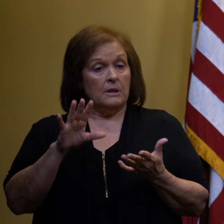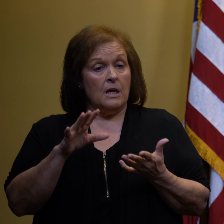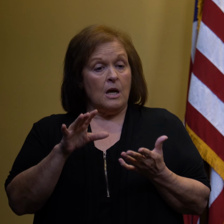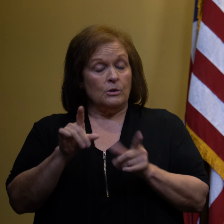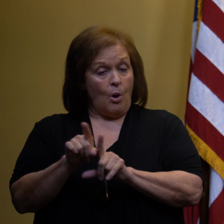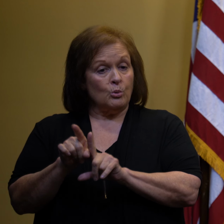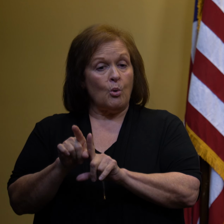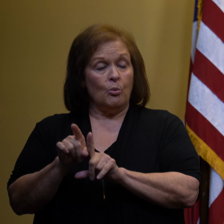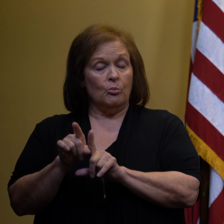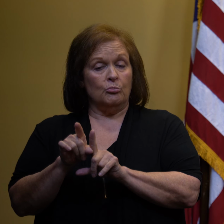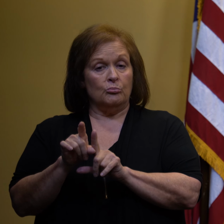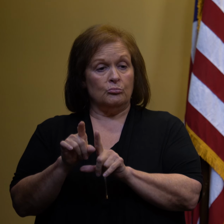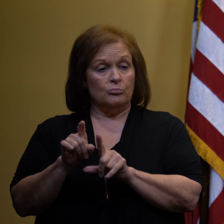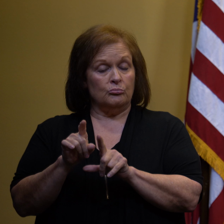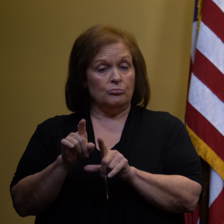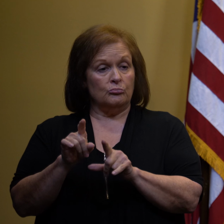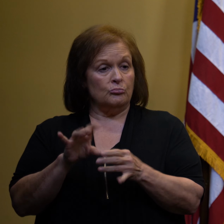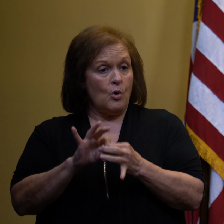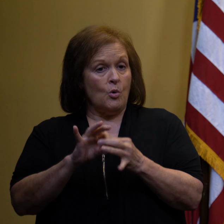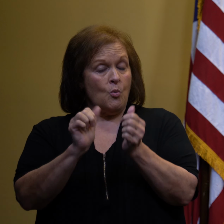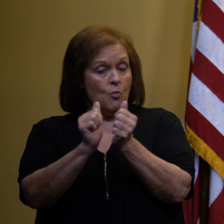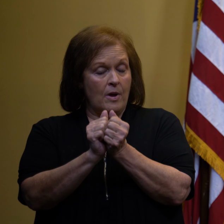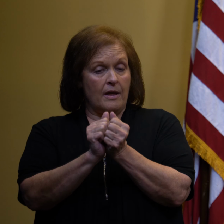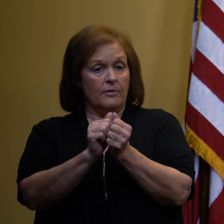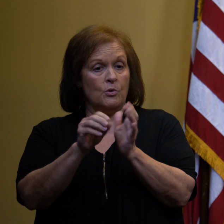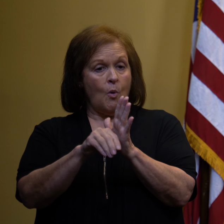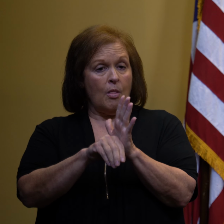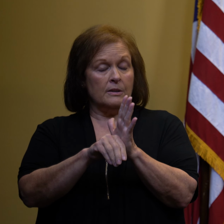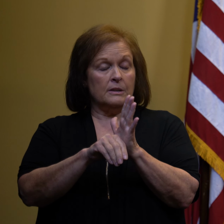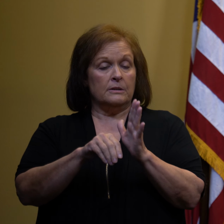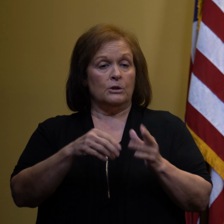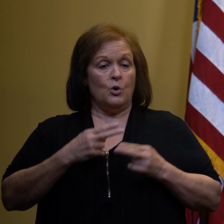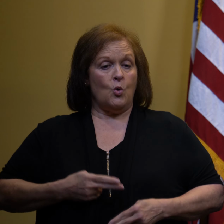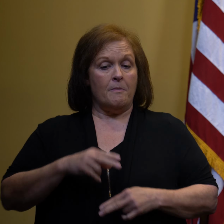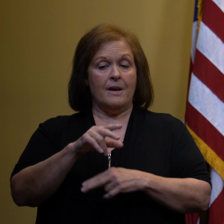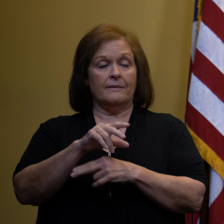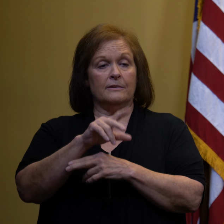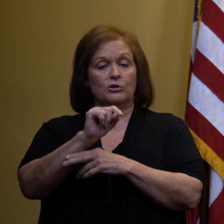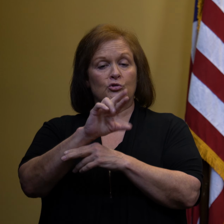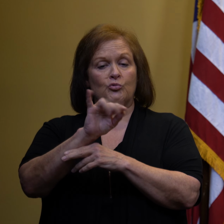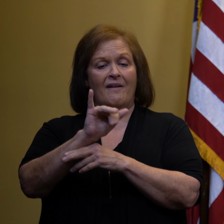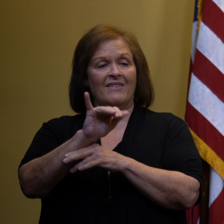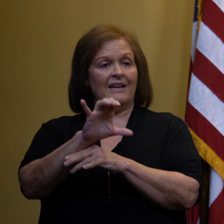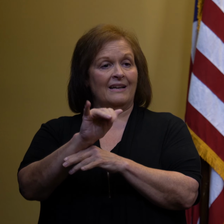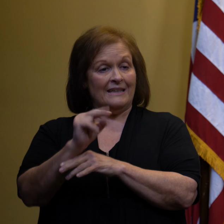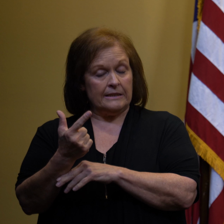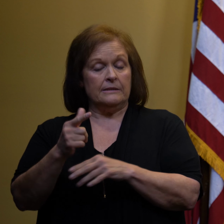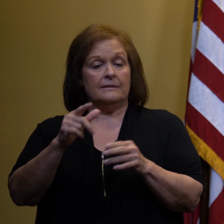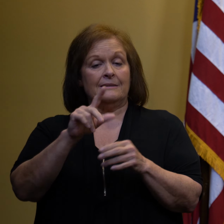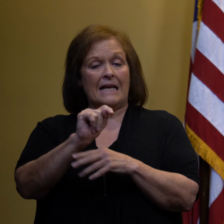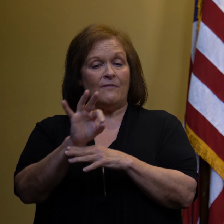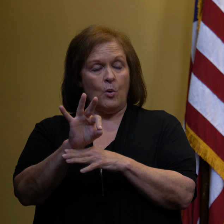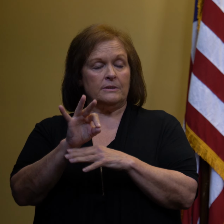in coordination with our Greater New Orleans Human Trafficking Task Force. This has led to